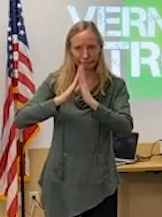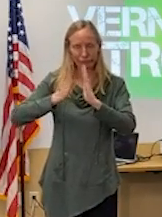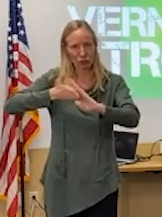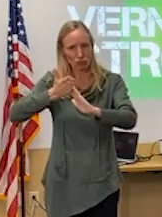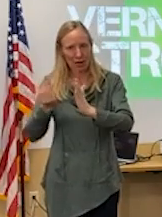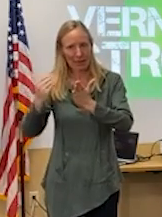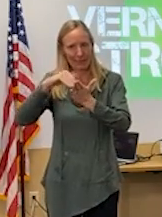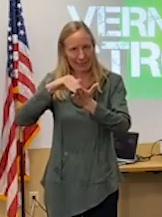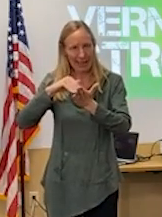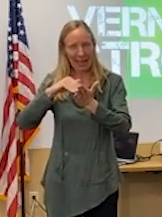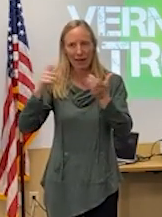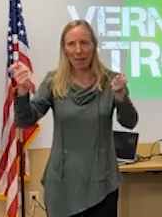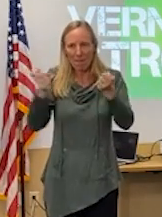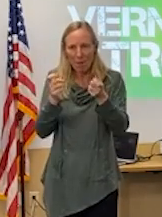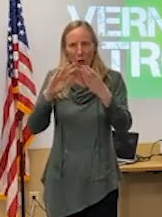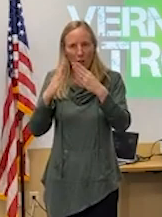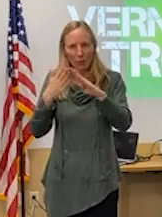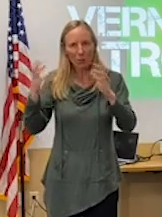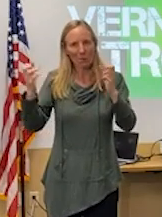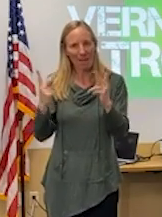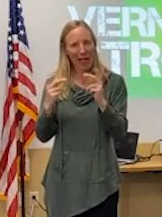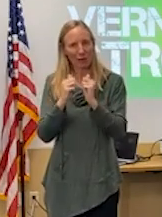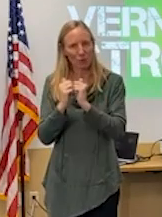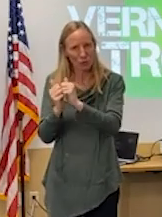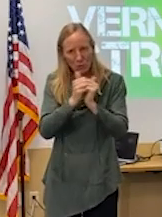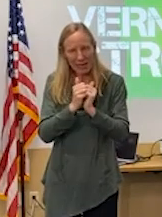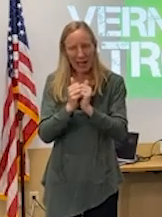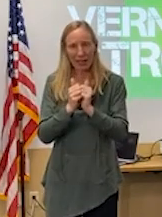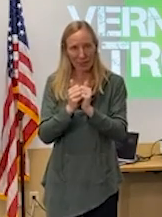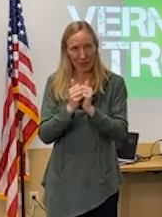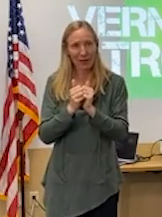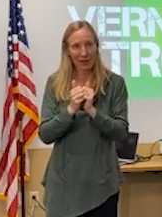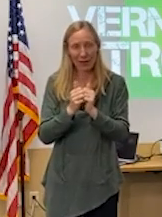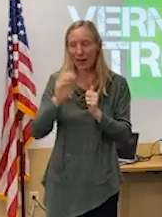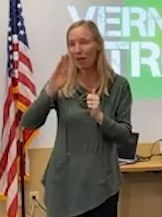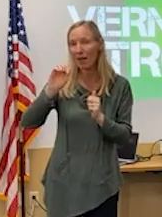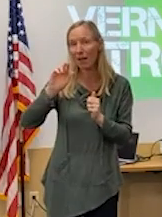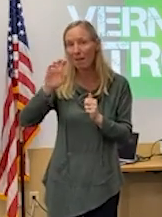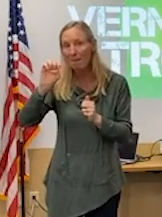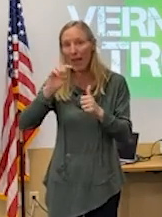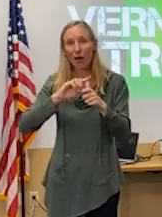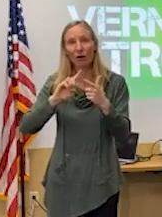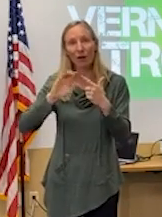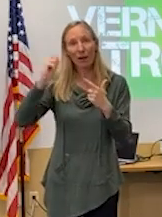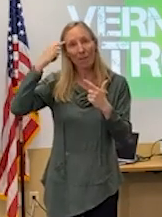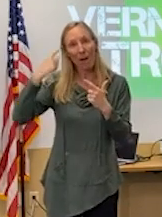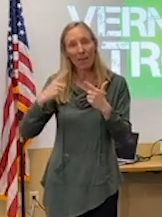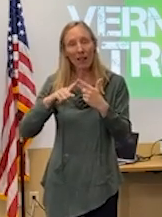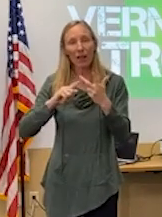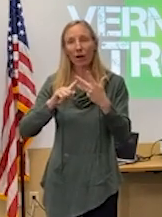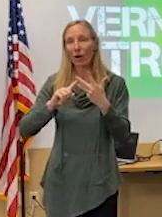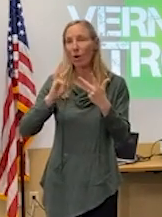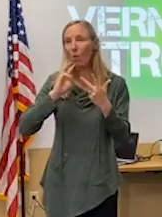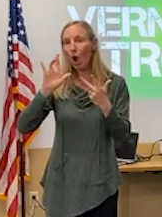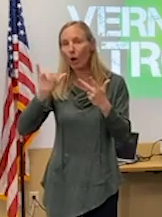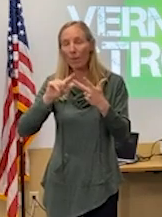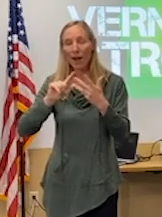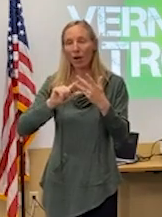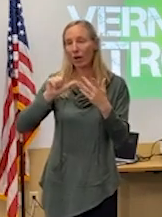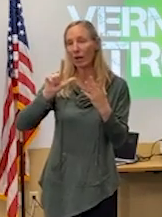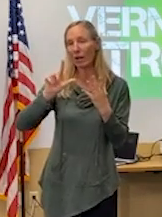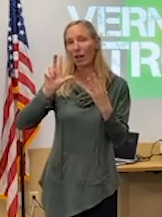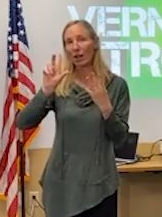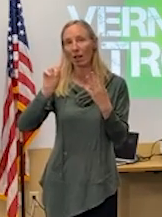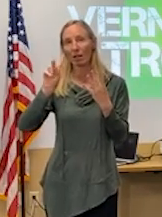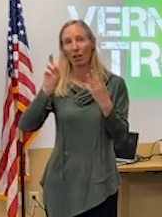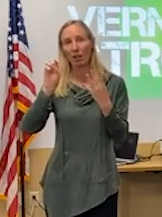can pull the communities back together in Barrie and Montpelier, Waterbury, Ludlow, and so forth. Those